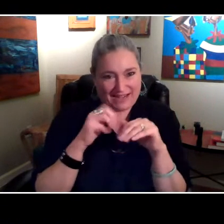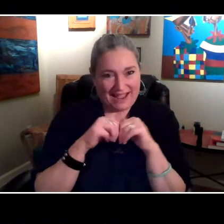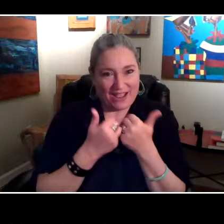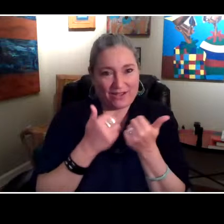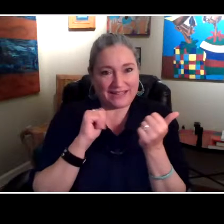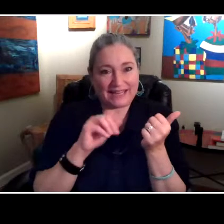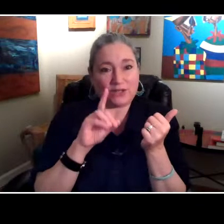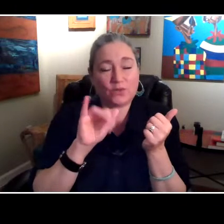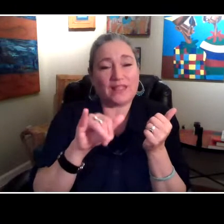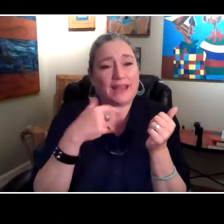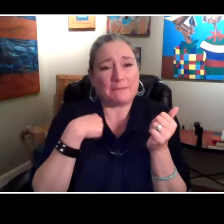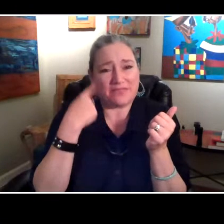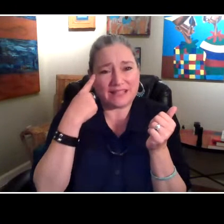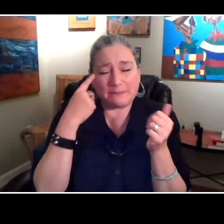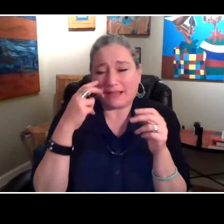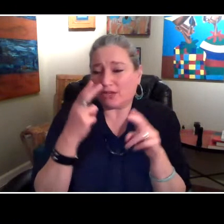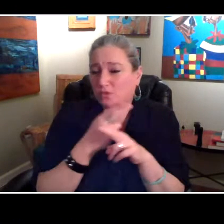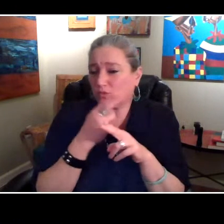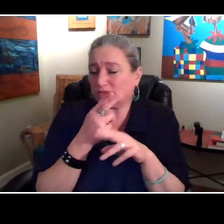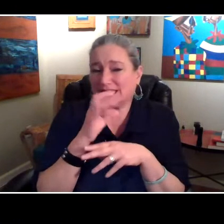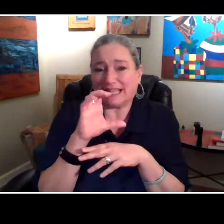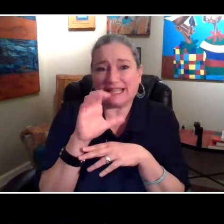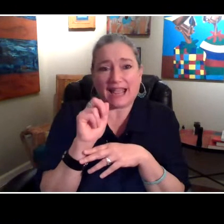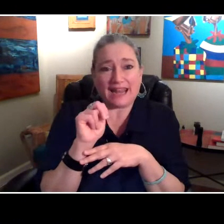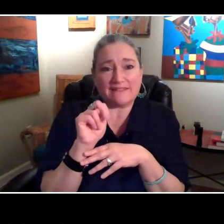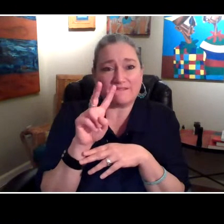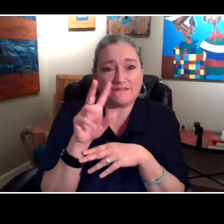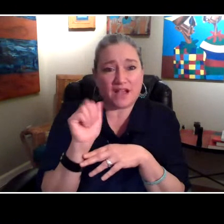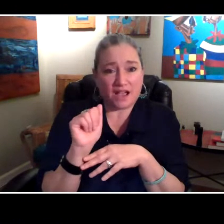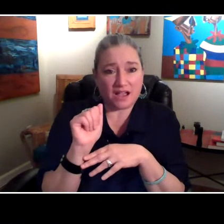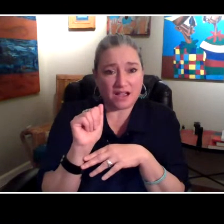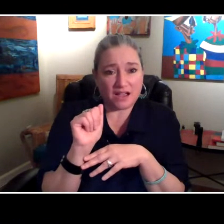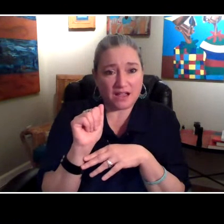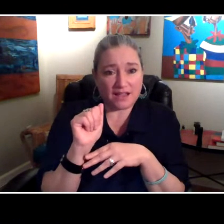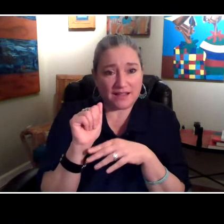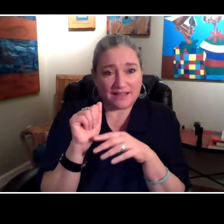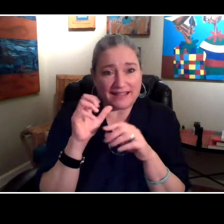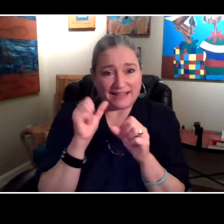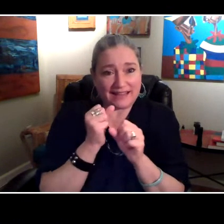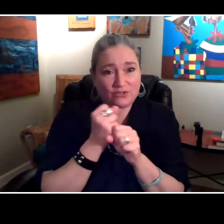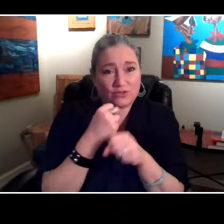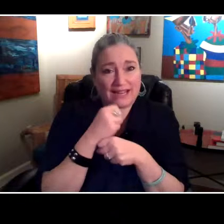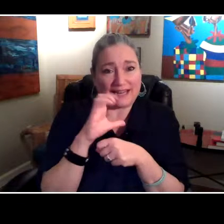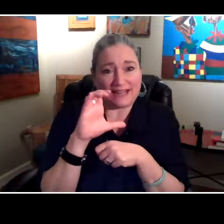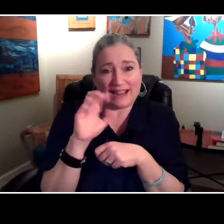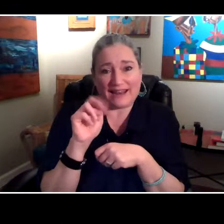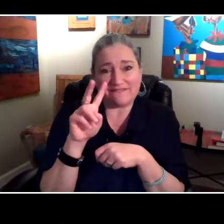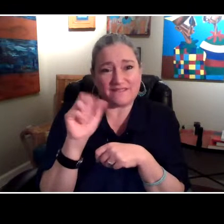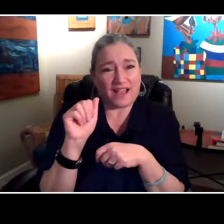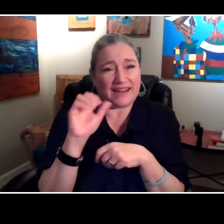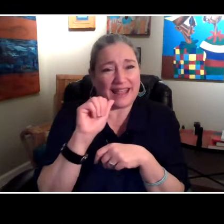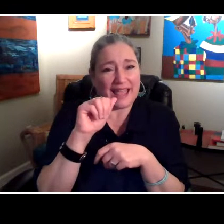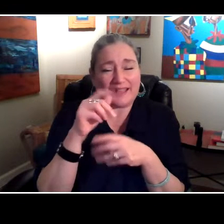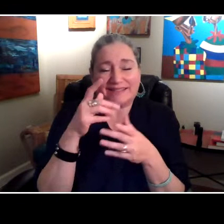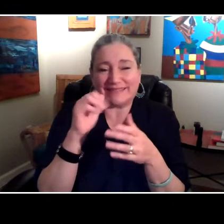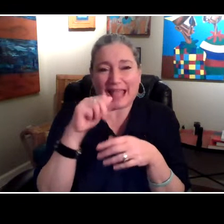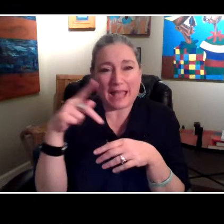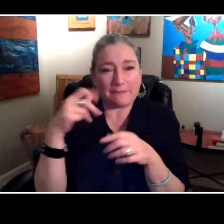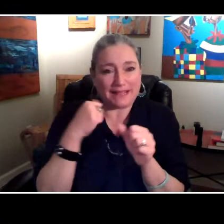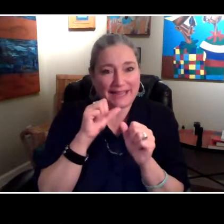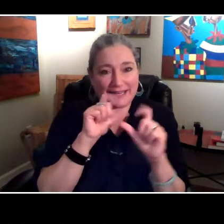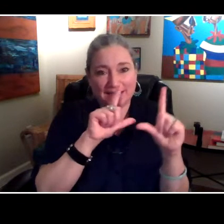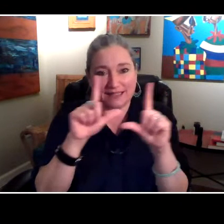that. Julie is saying, I get asked that question often. People want to know how they can access it. And I was thinking about maybe